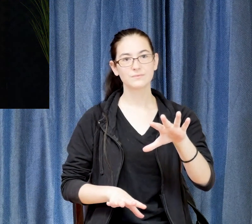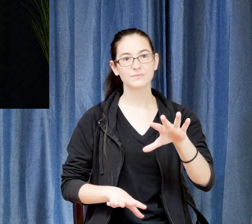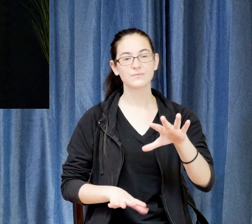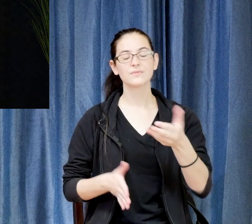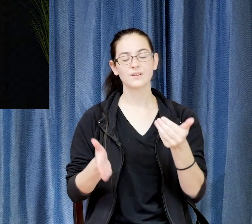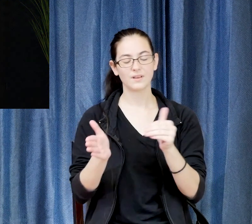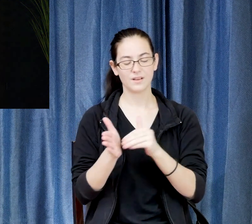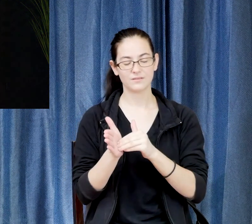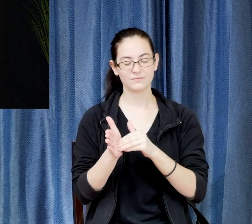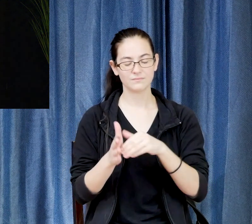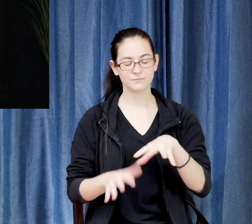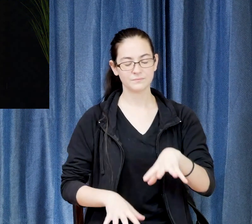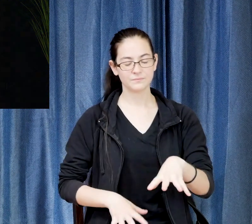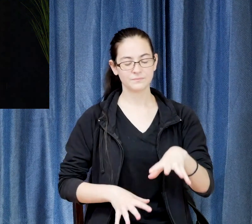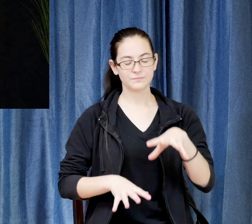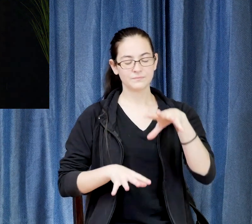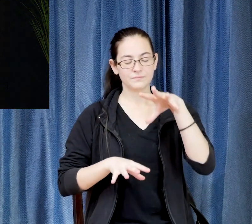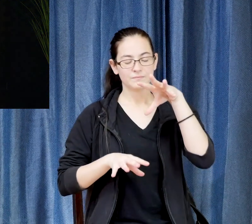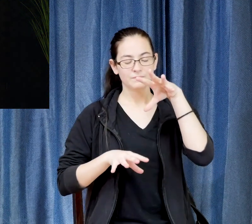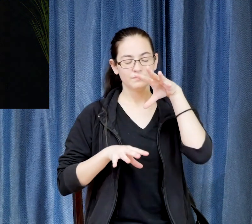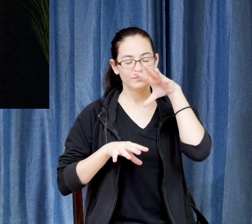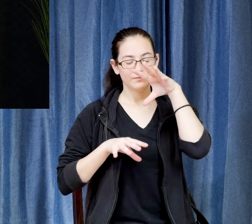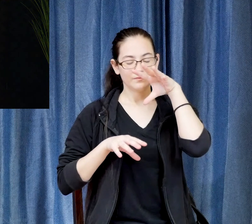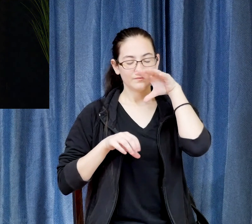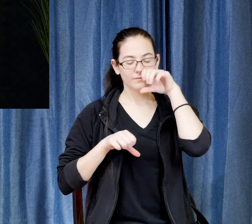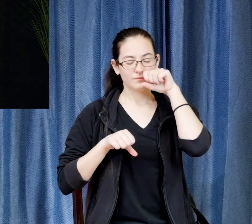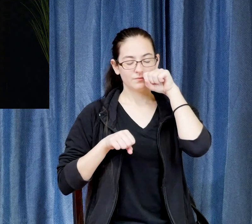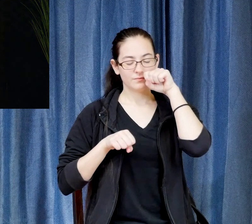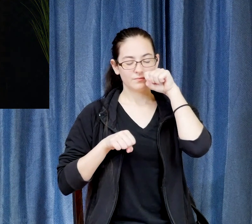Once again, breathing in